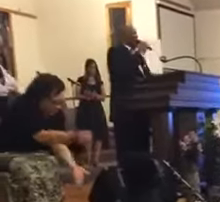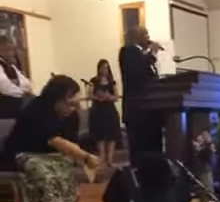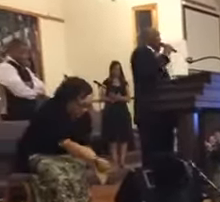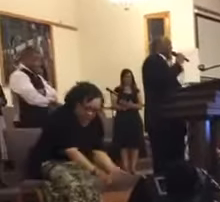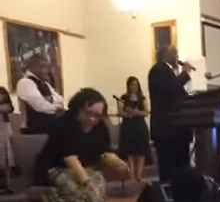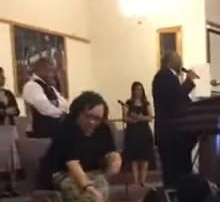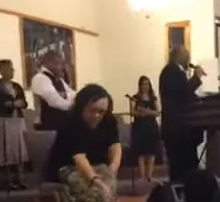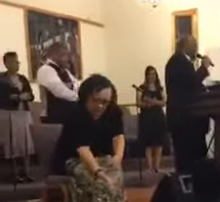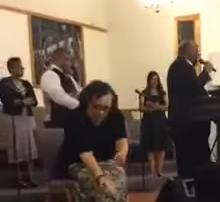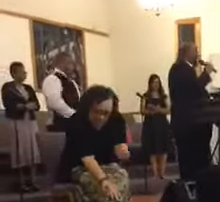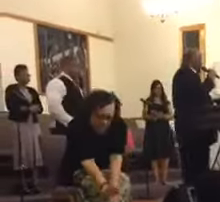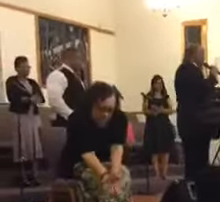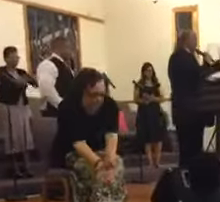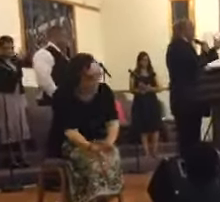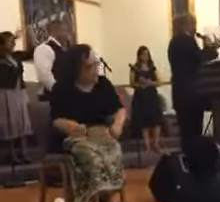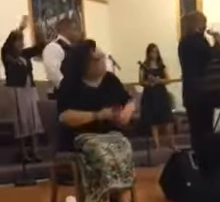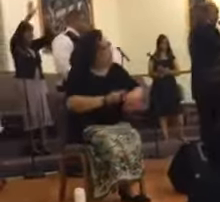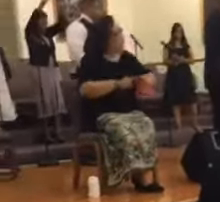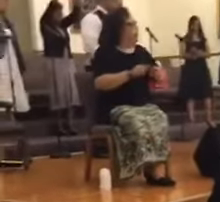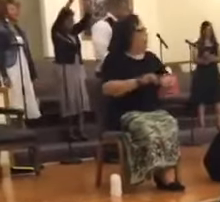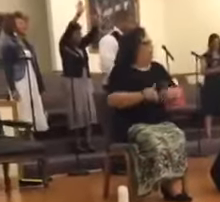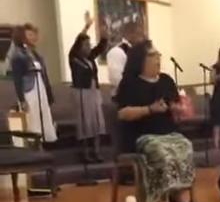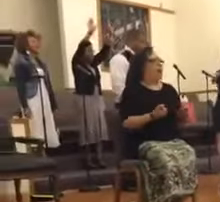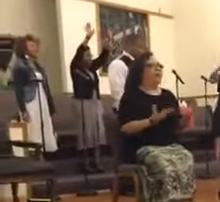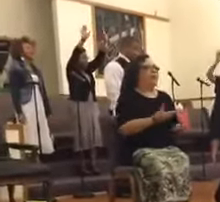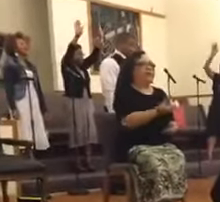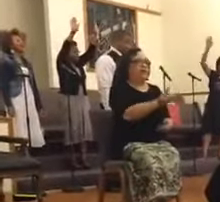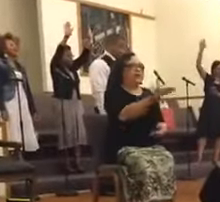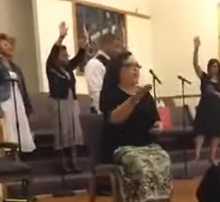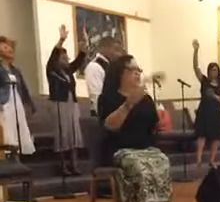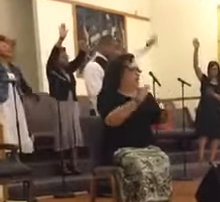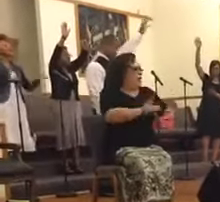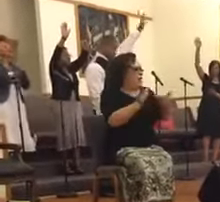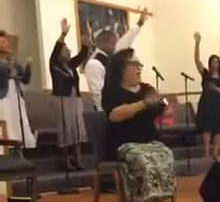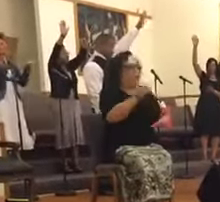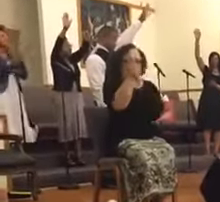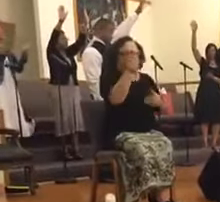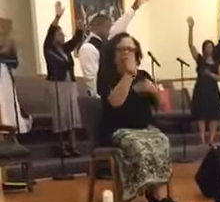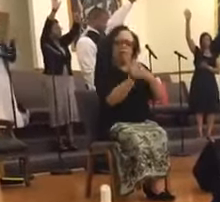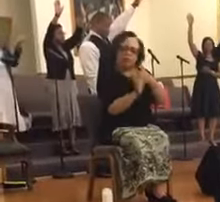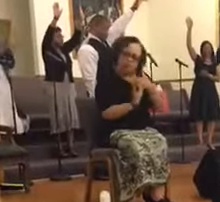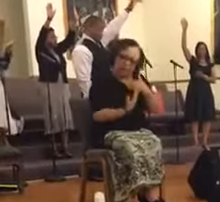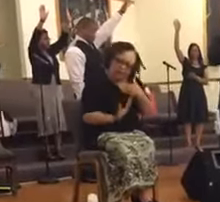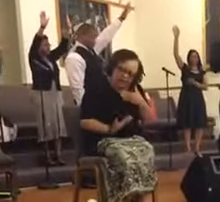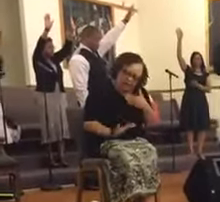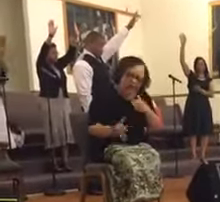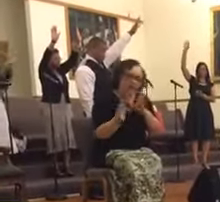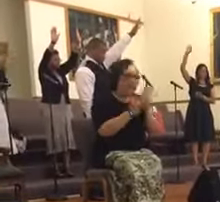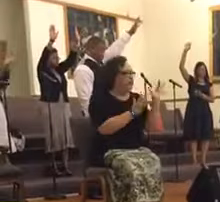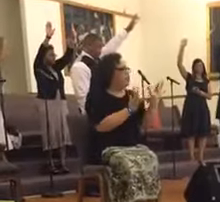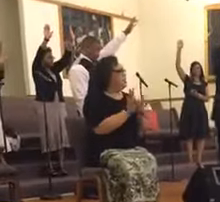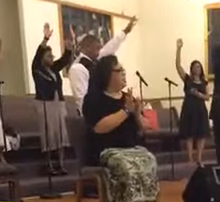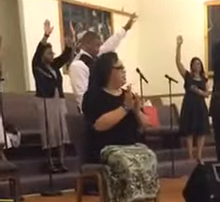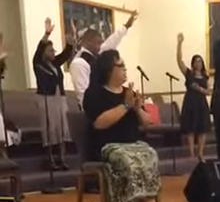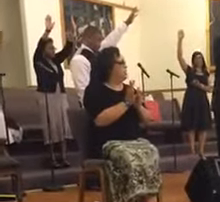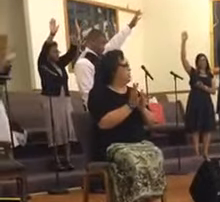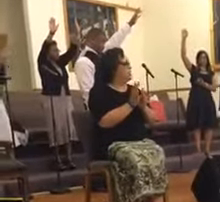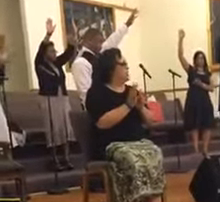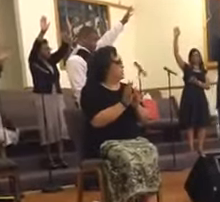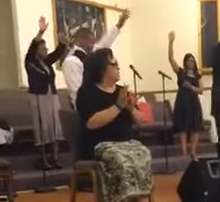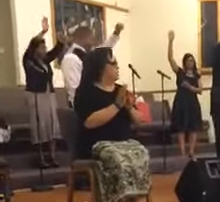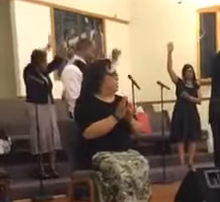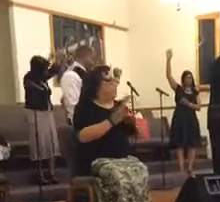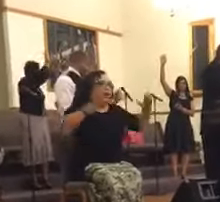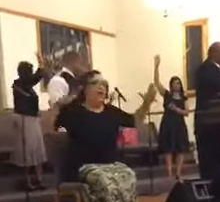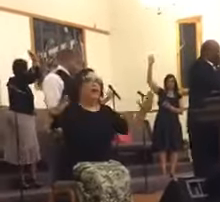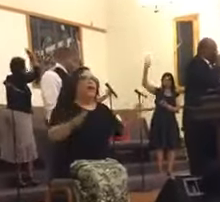how many bad? Full of blood, full of blood, full of blood of Jesus. Give your neighbor a high